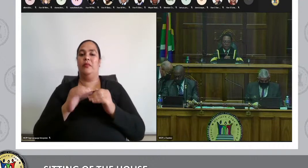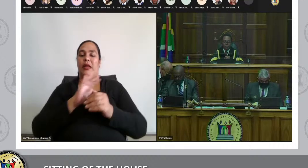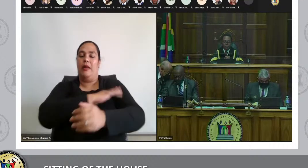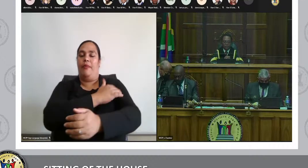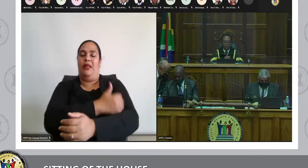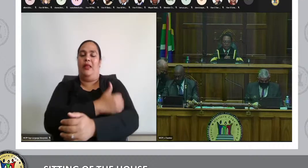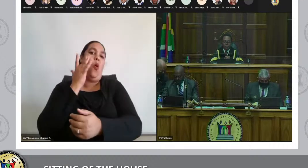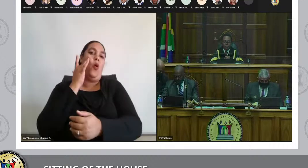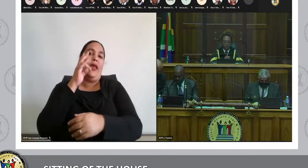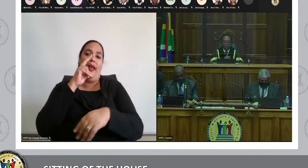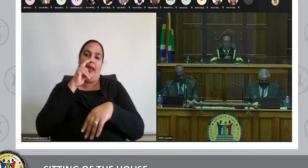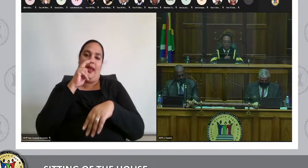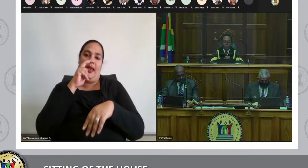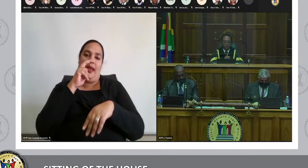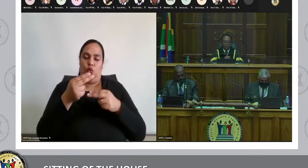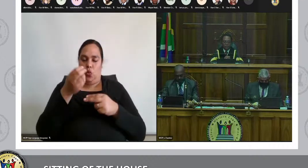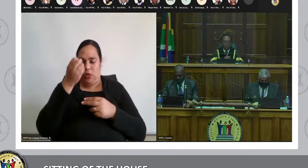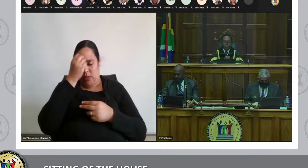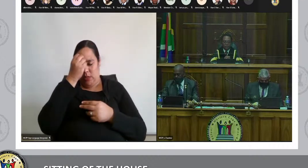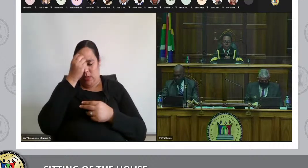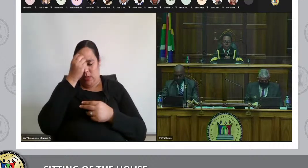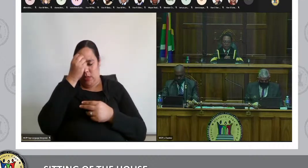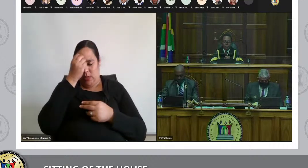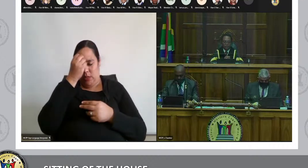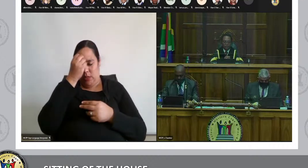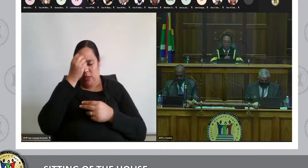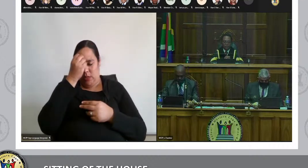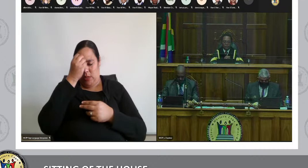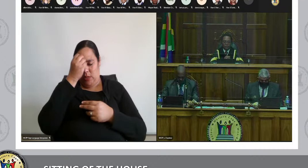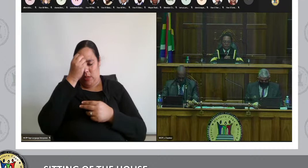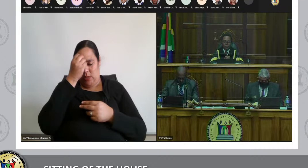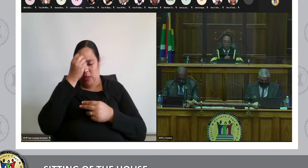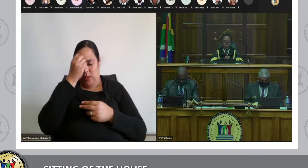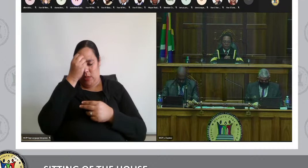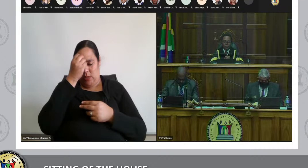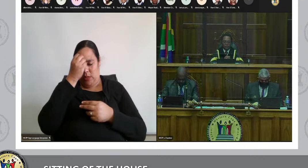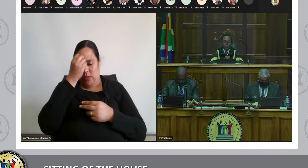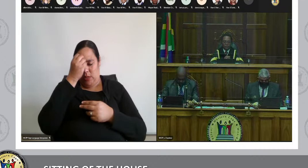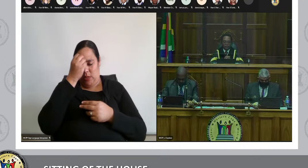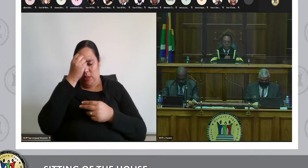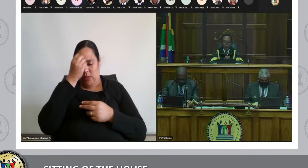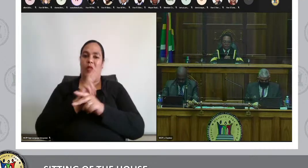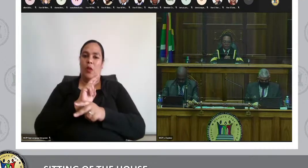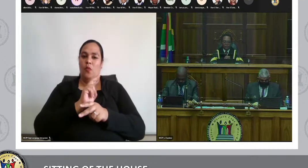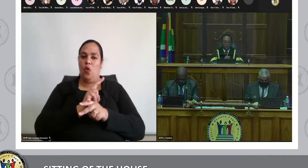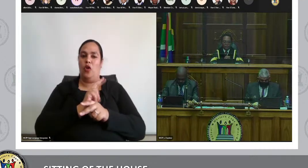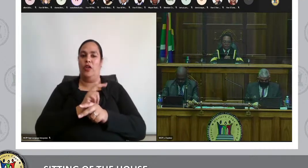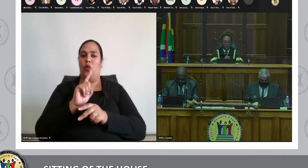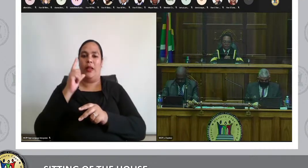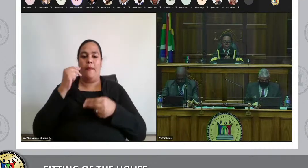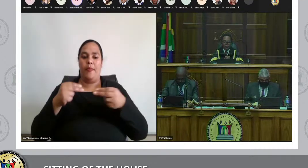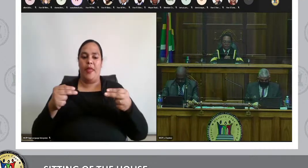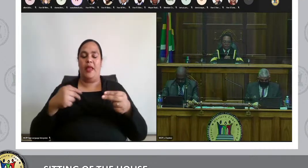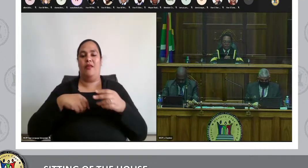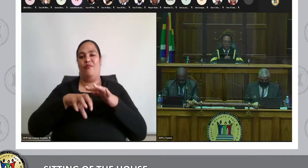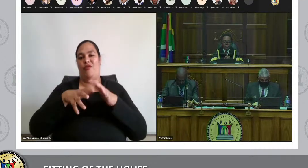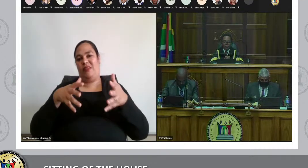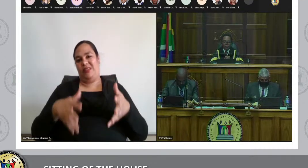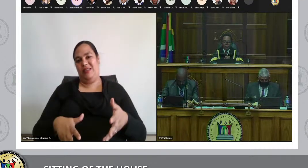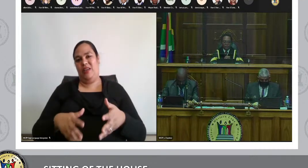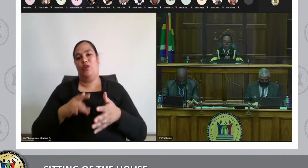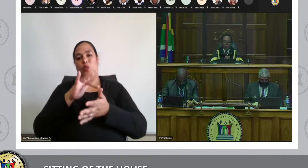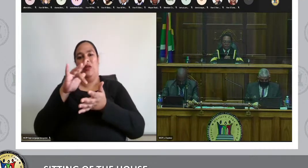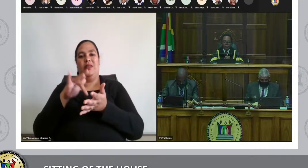in need at a short notice. We also continue to closely monitor the usage of beds across our province through a